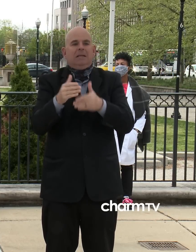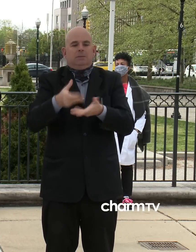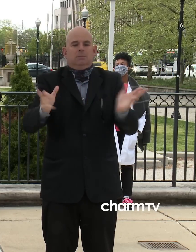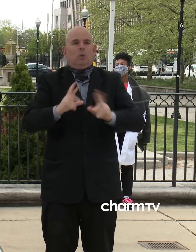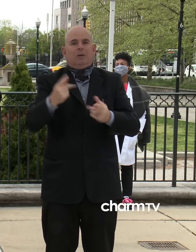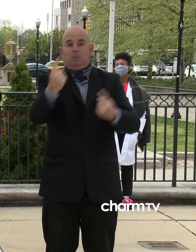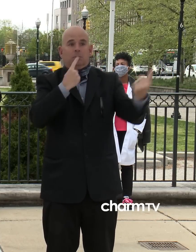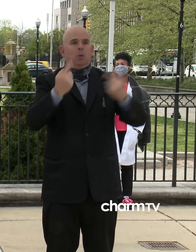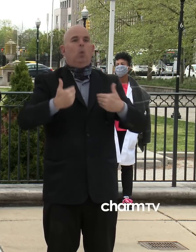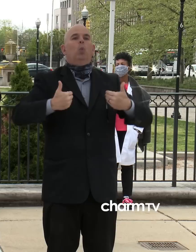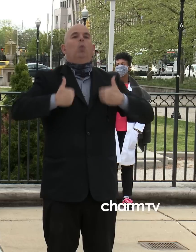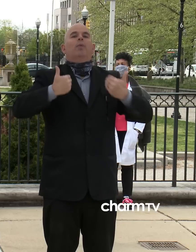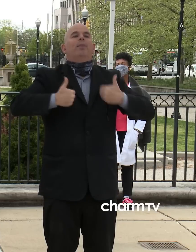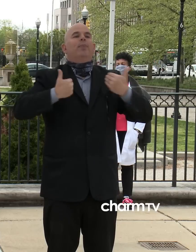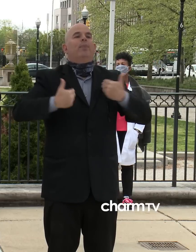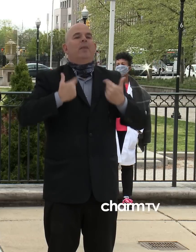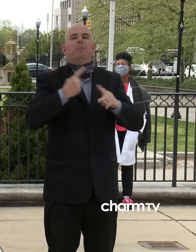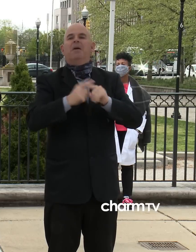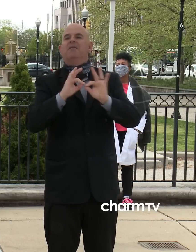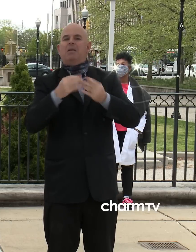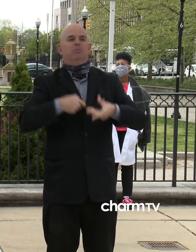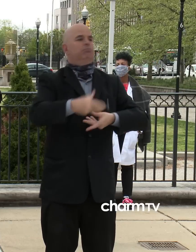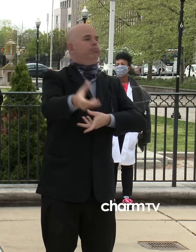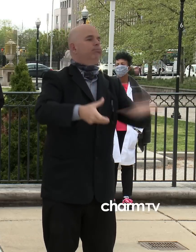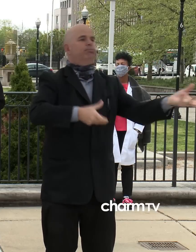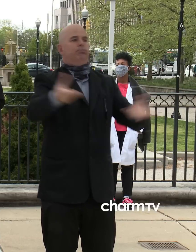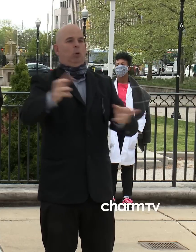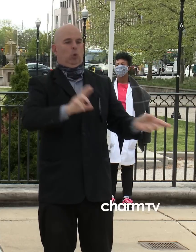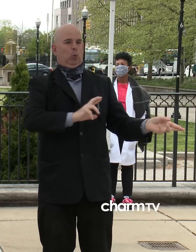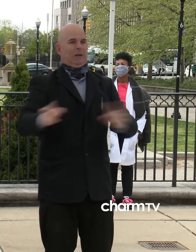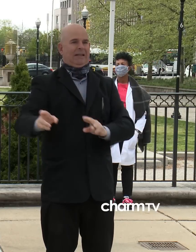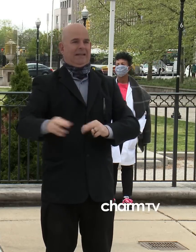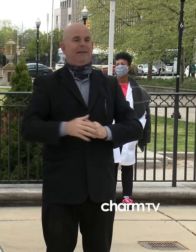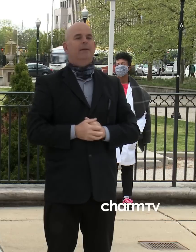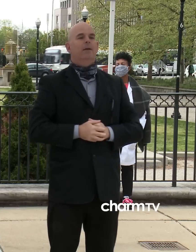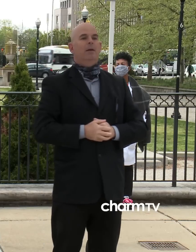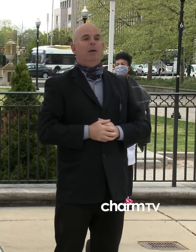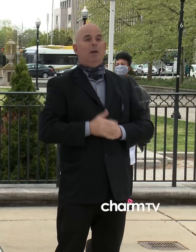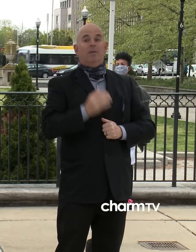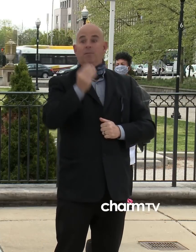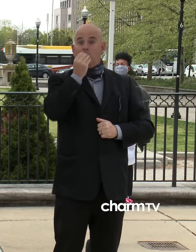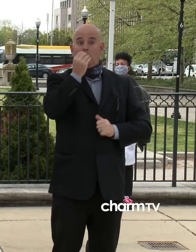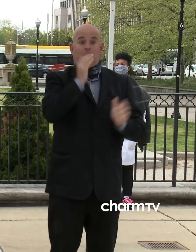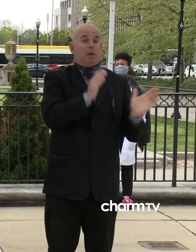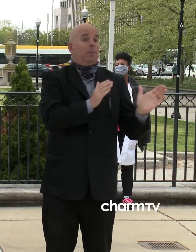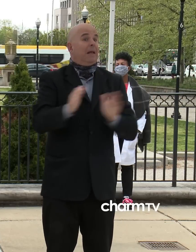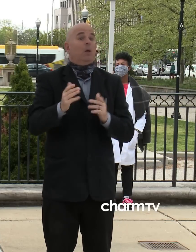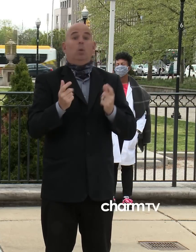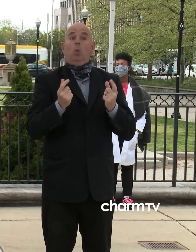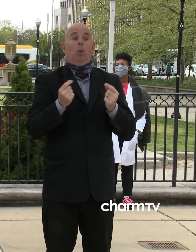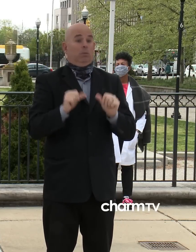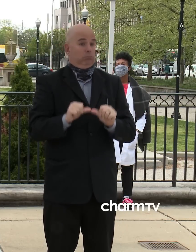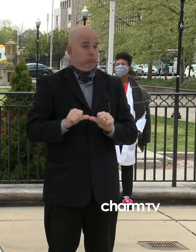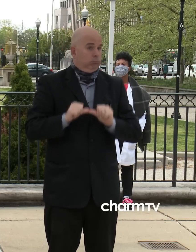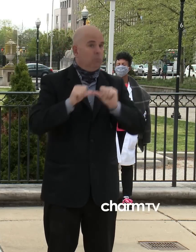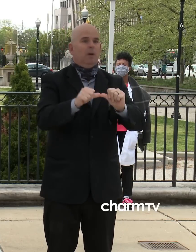The expanded COVID-19 emergency food strategy will dramatically grow our reach in the next 2 months